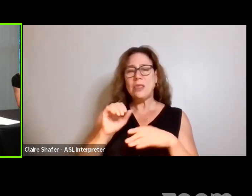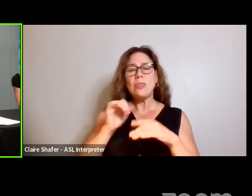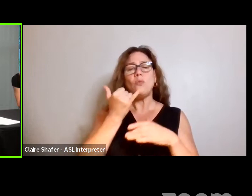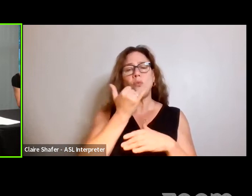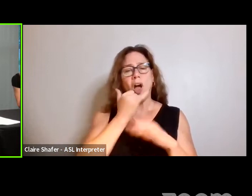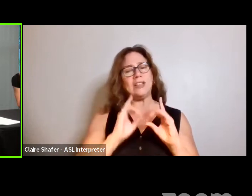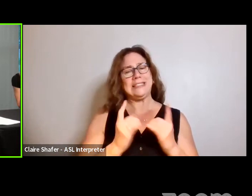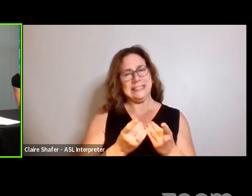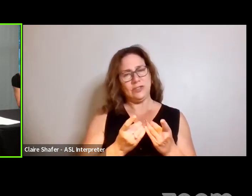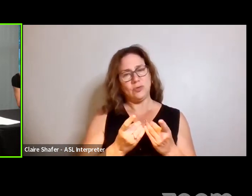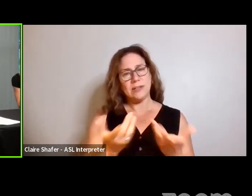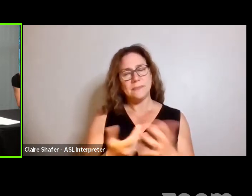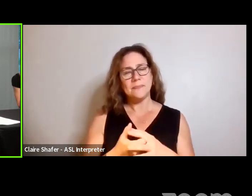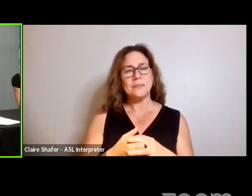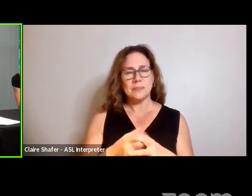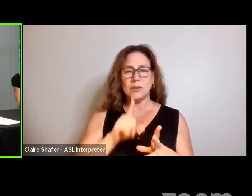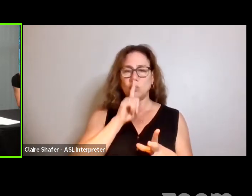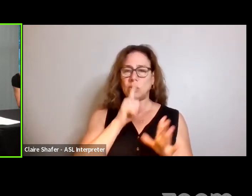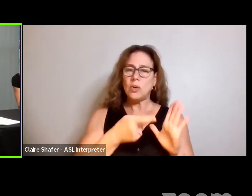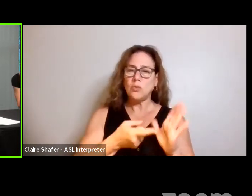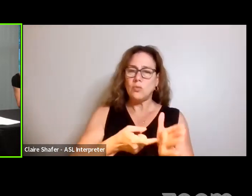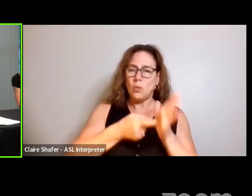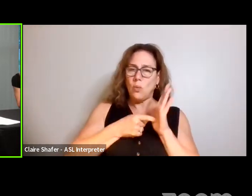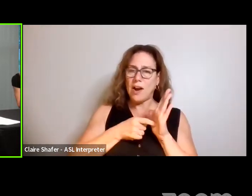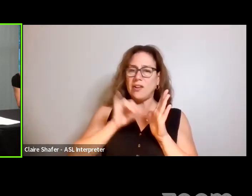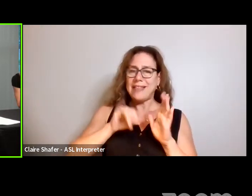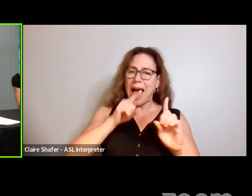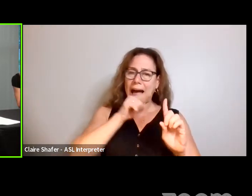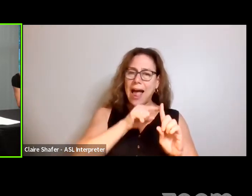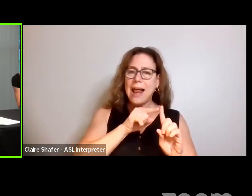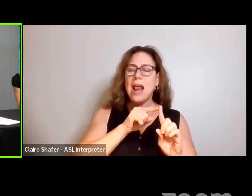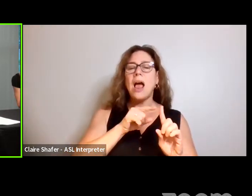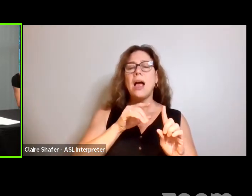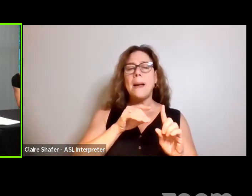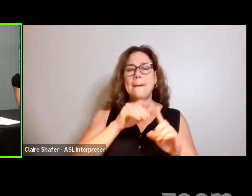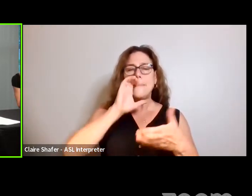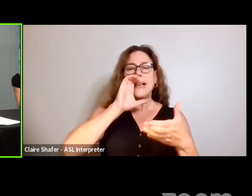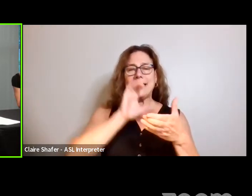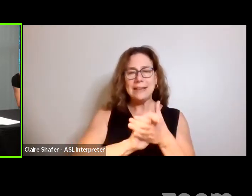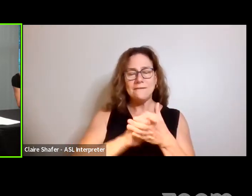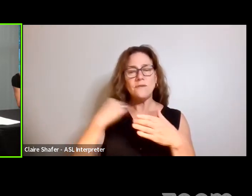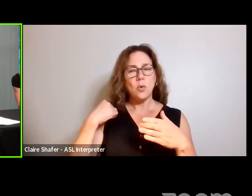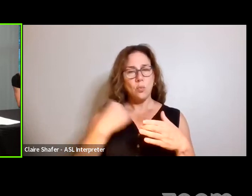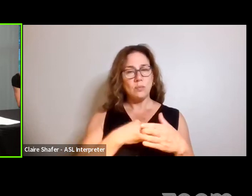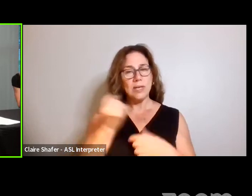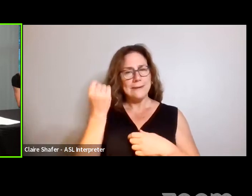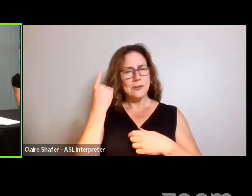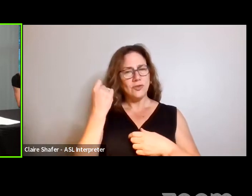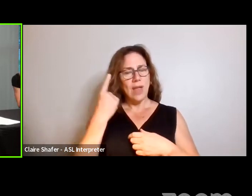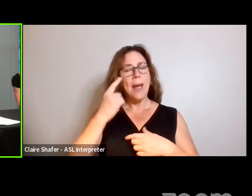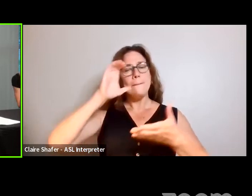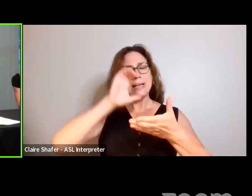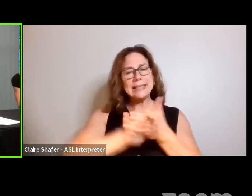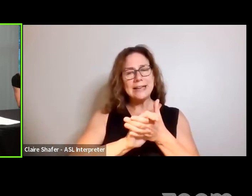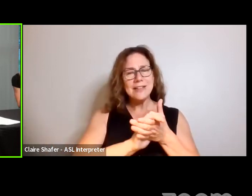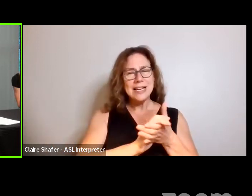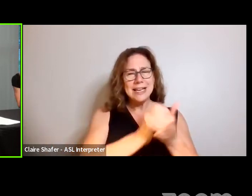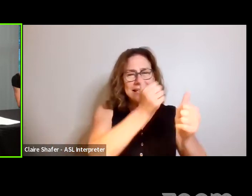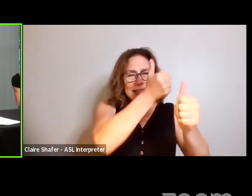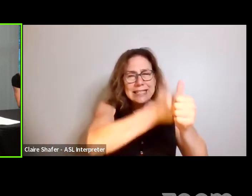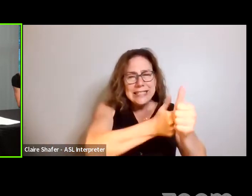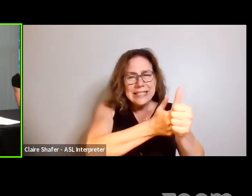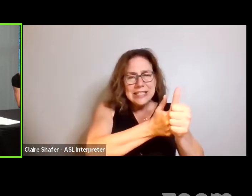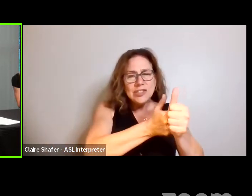district. So it does require that belief. It requires this belief that we understand and we believe that each one of us is